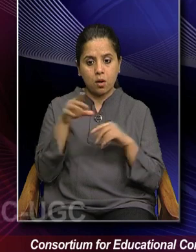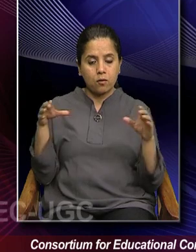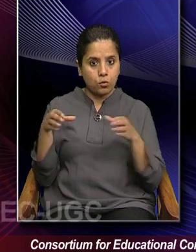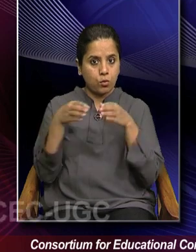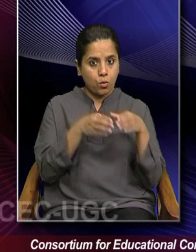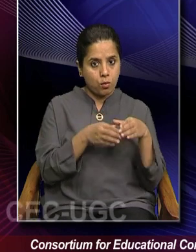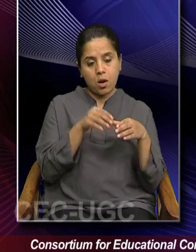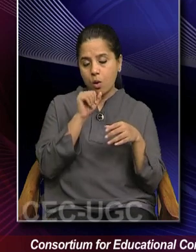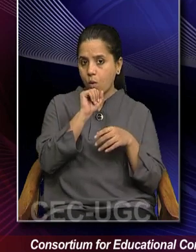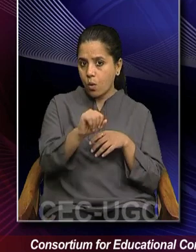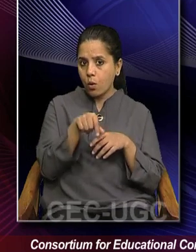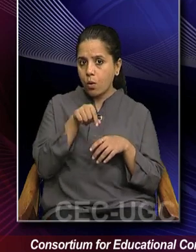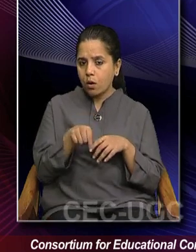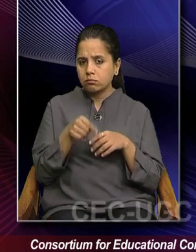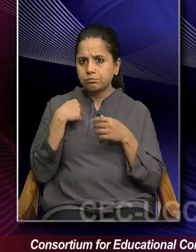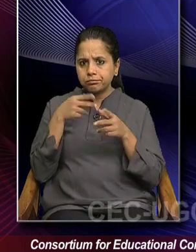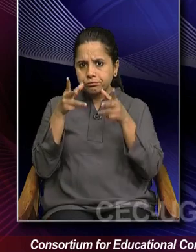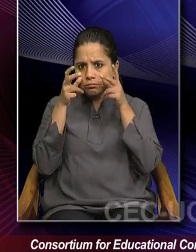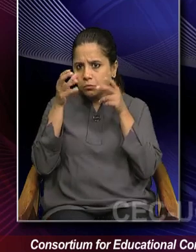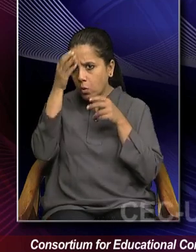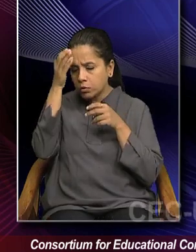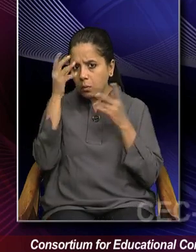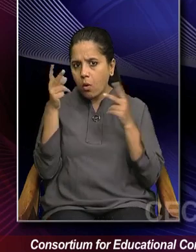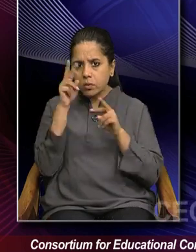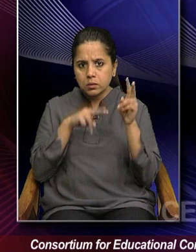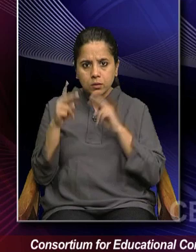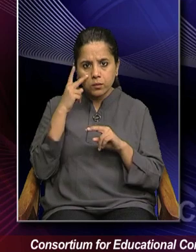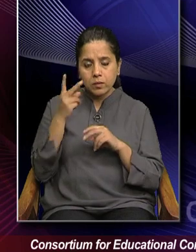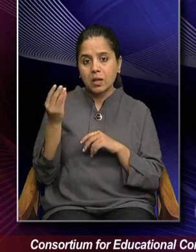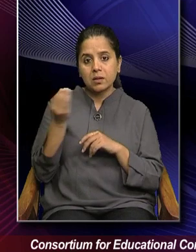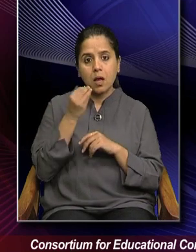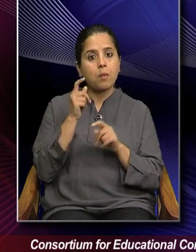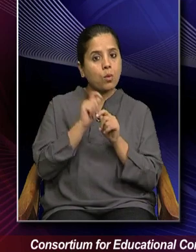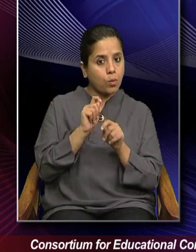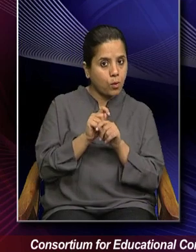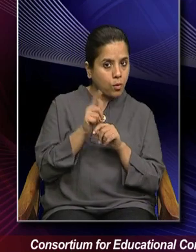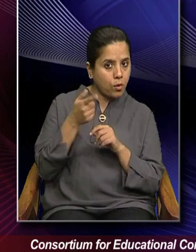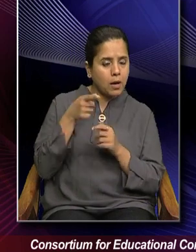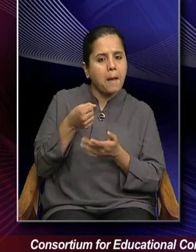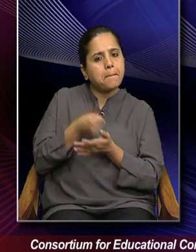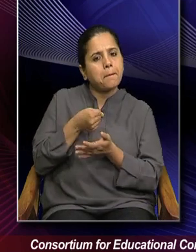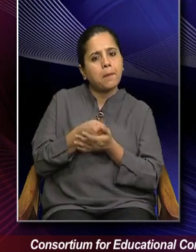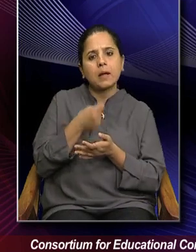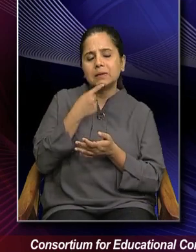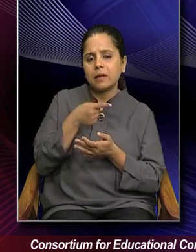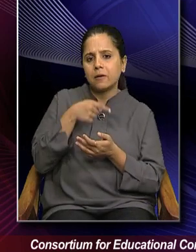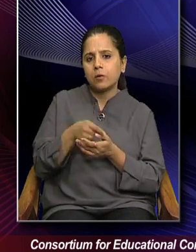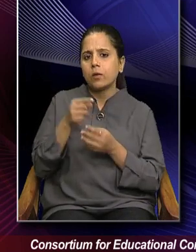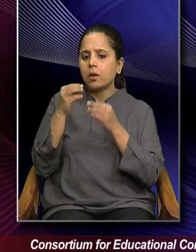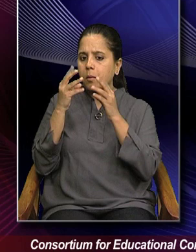based on their grasp of the concepts. Some work on the basic